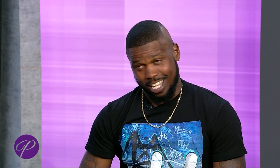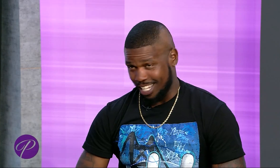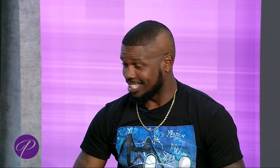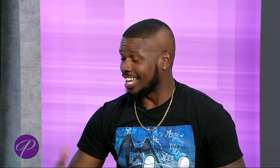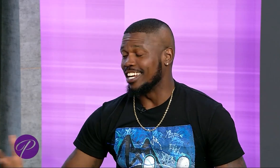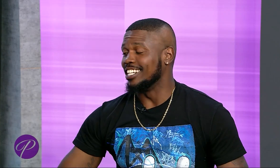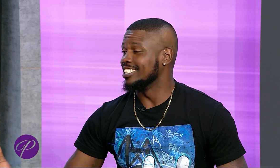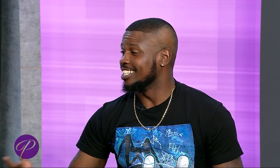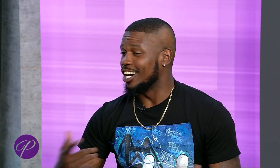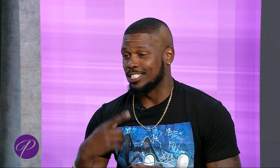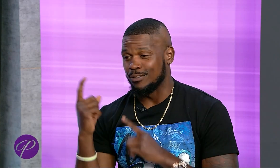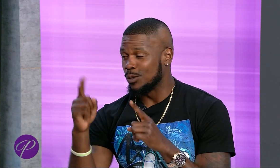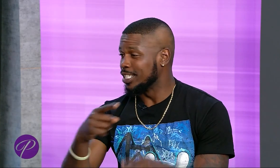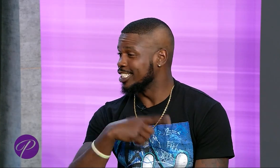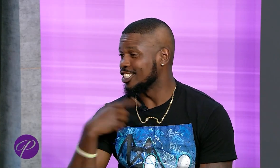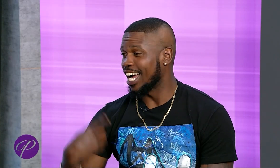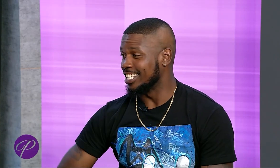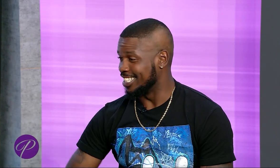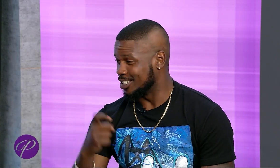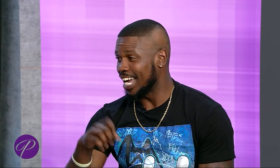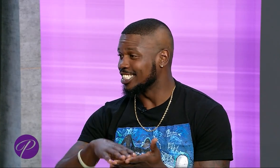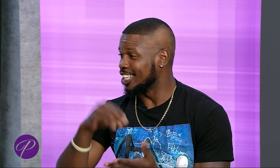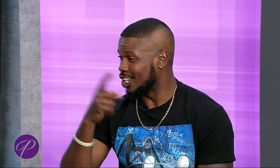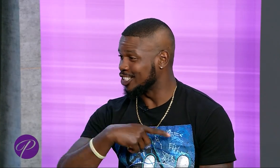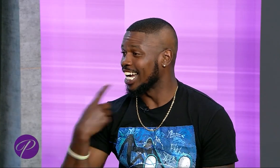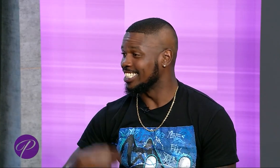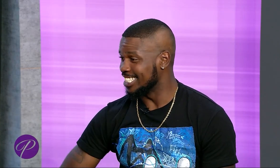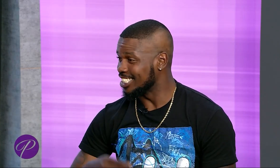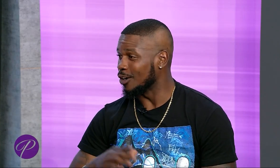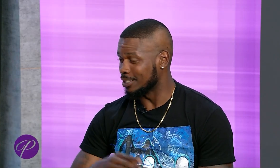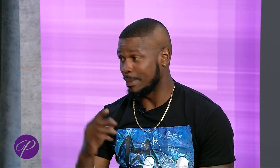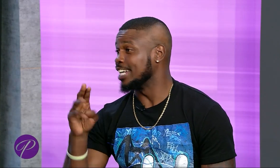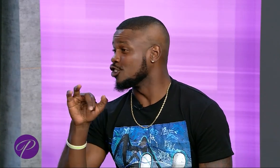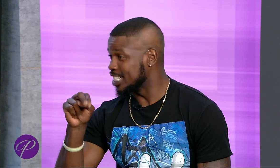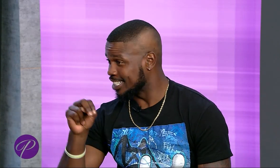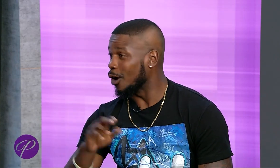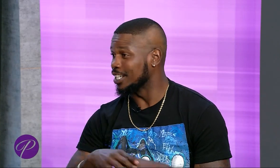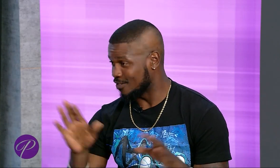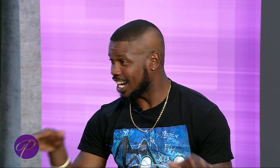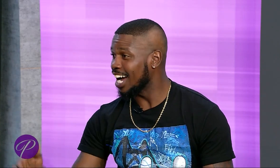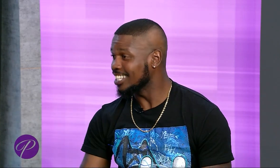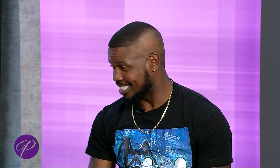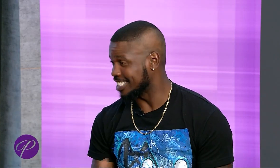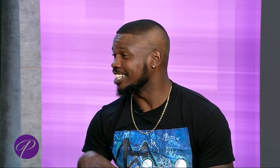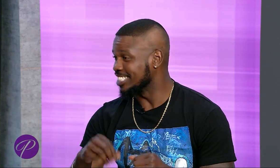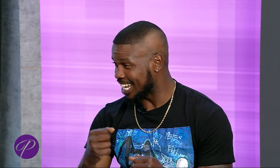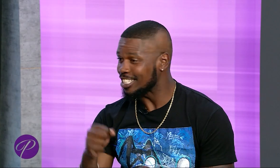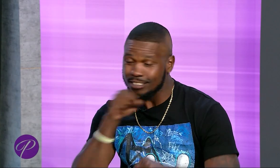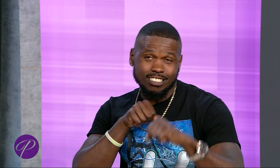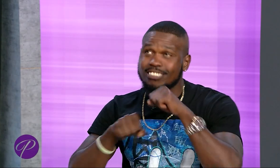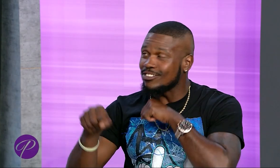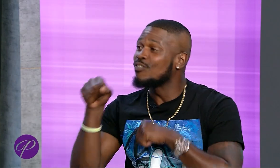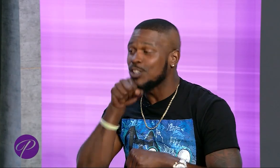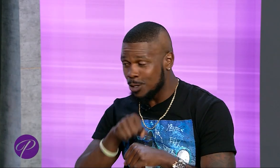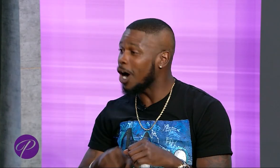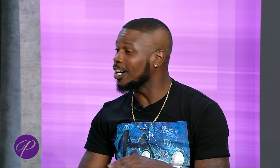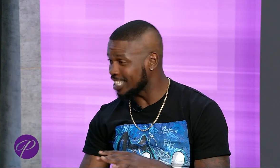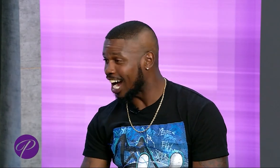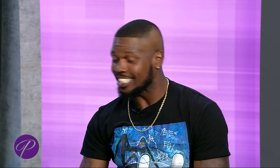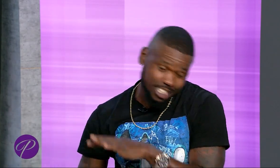it's like anything else. If you went to China and you had to learn Chinese on Mandarin on the fly, it's gonna take a few hard knocks. You're